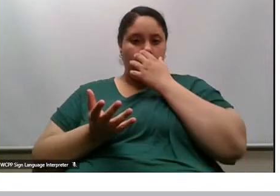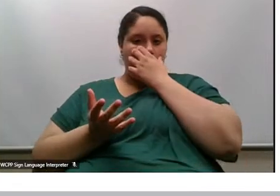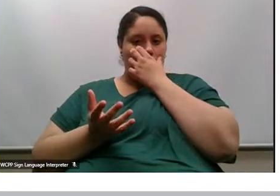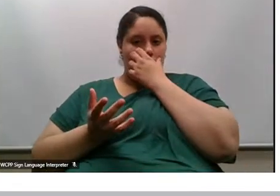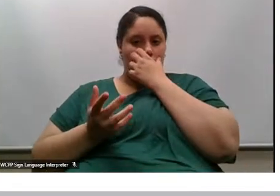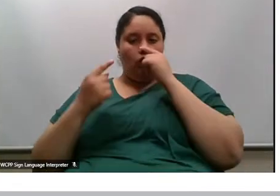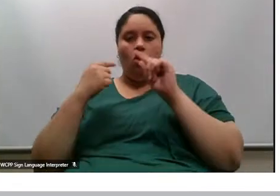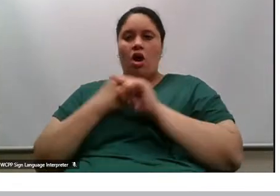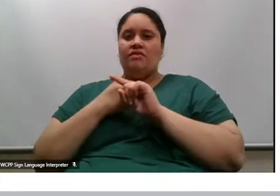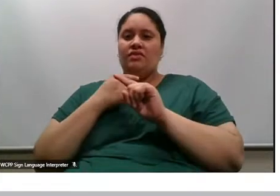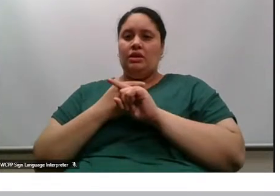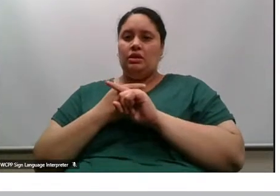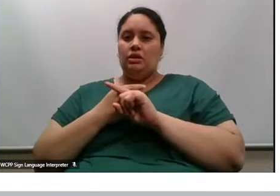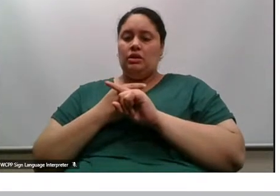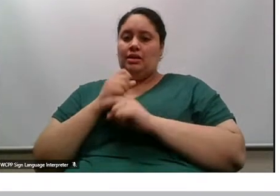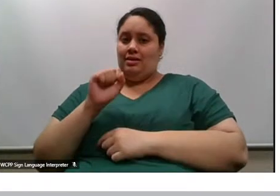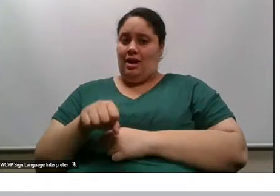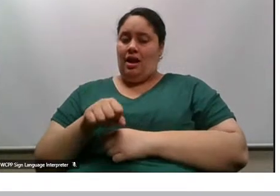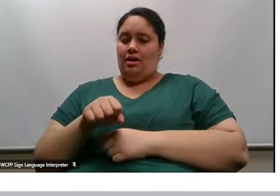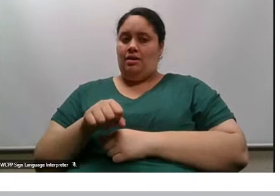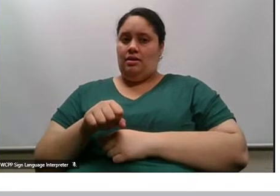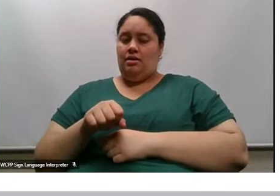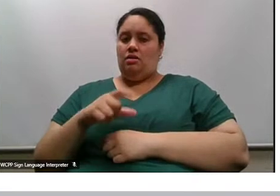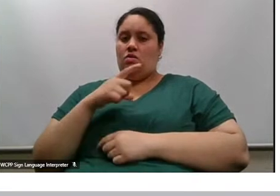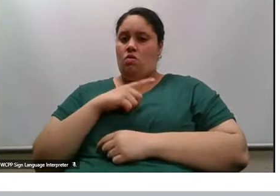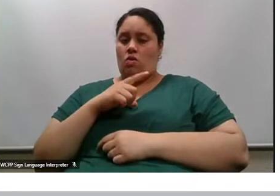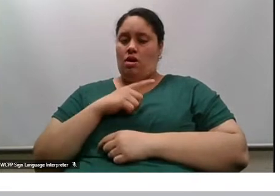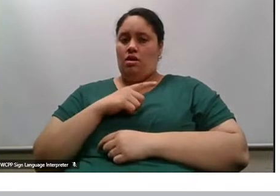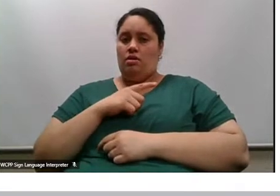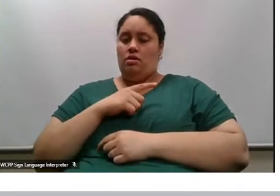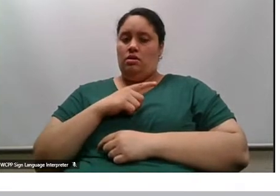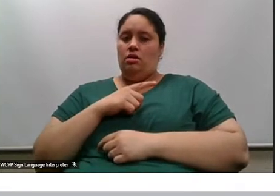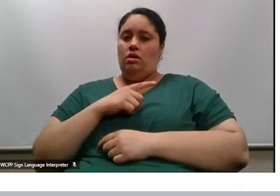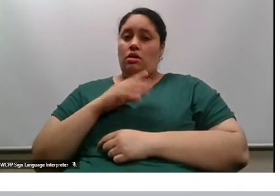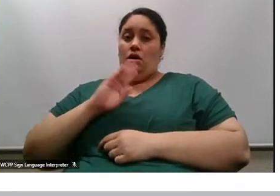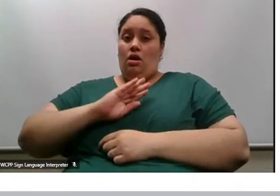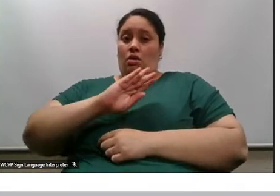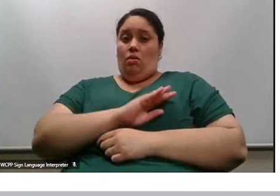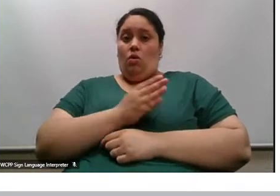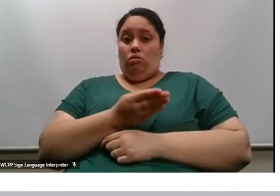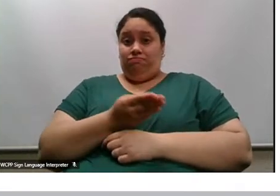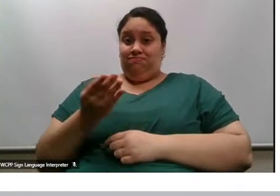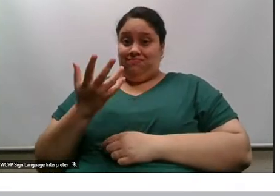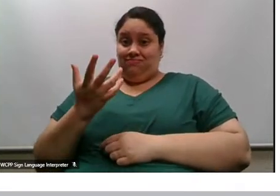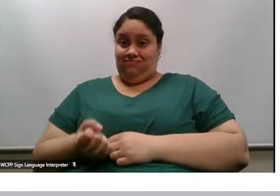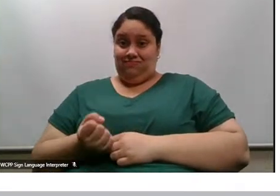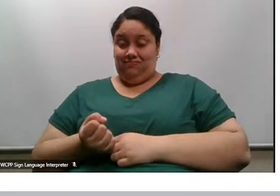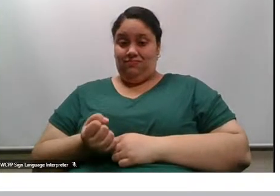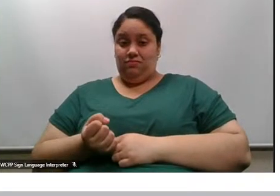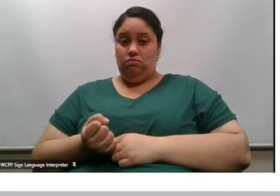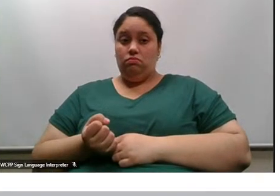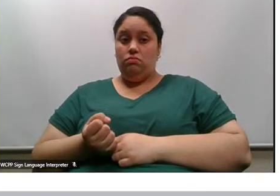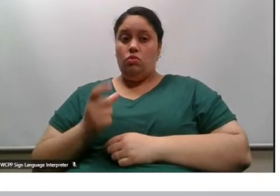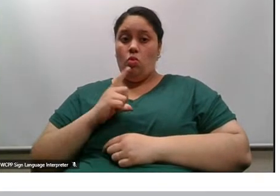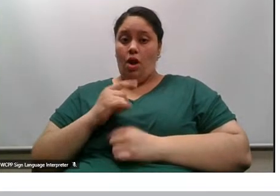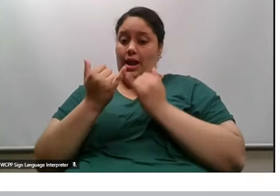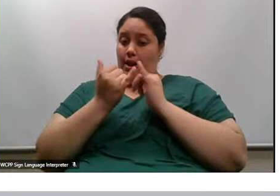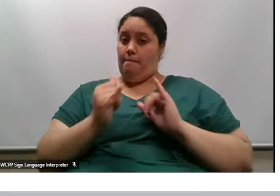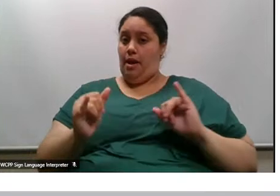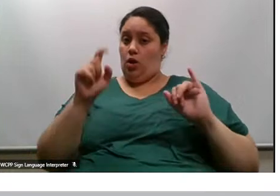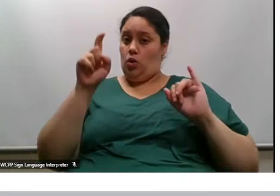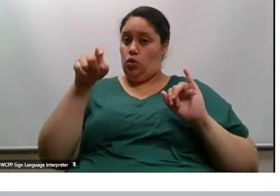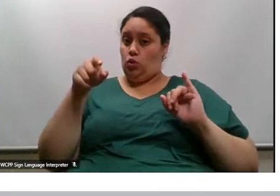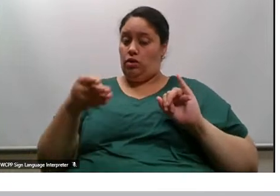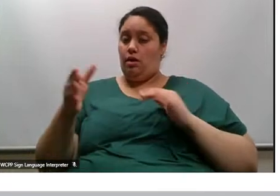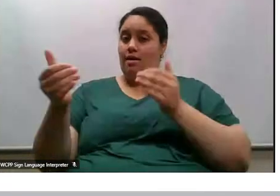conflicting situation where there is a board that's supposed to be relatively independent and be governed